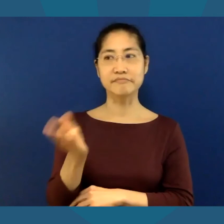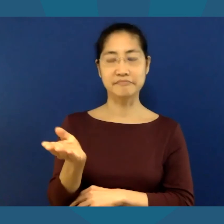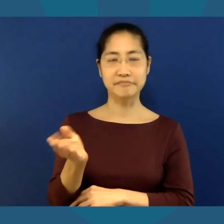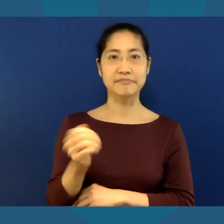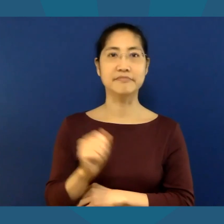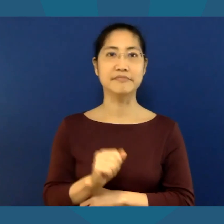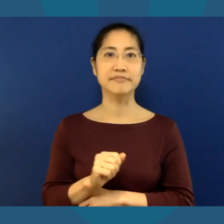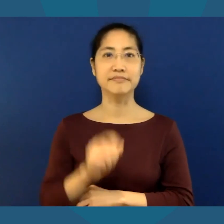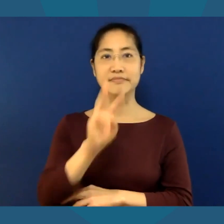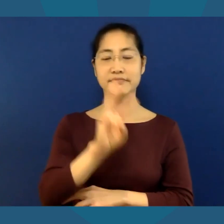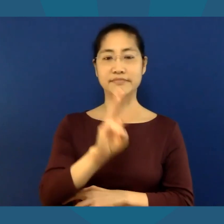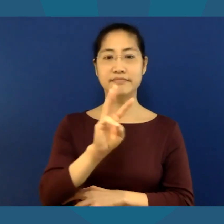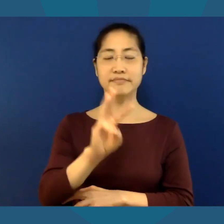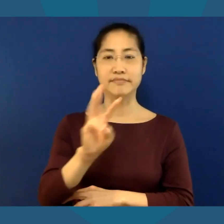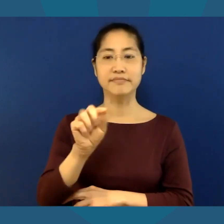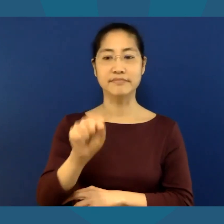Website,